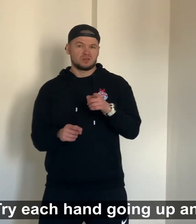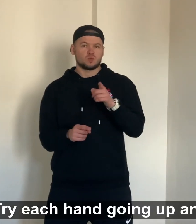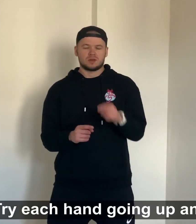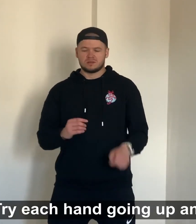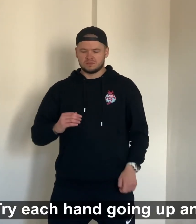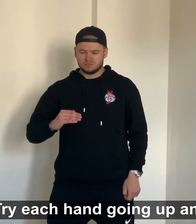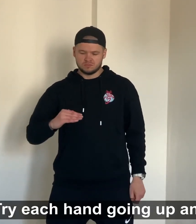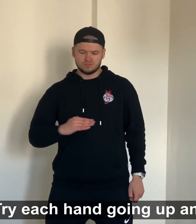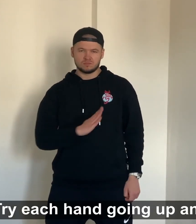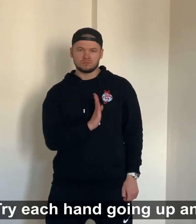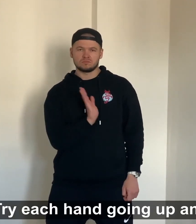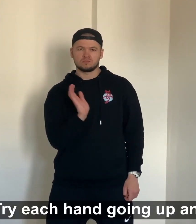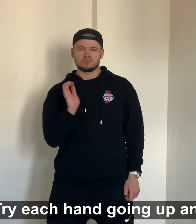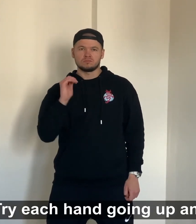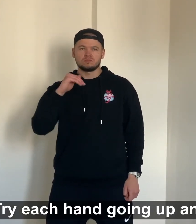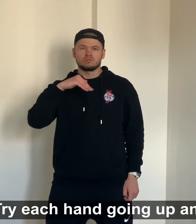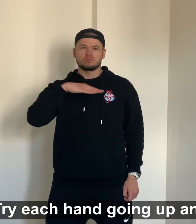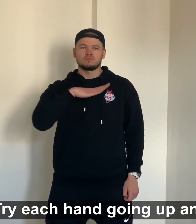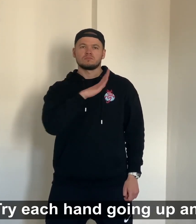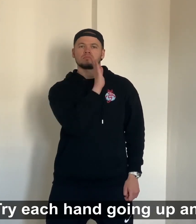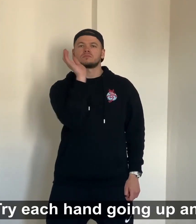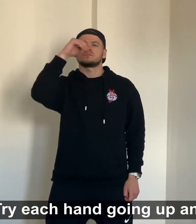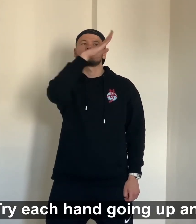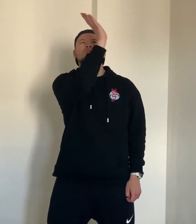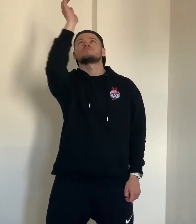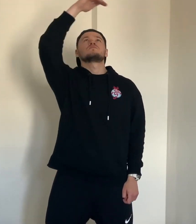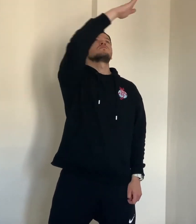Try each hand going up and down.